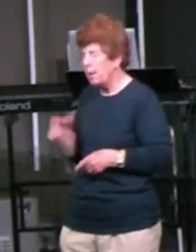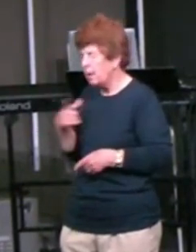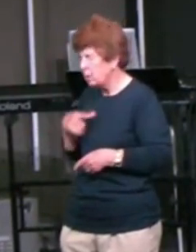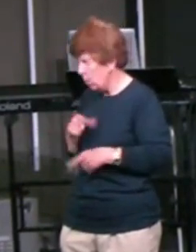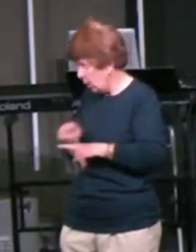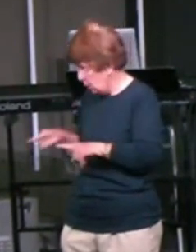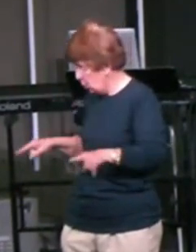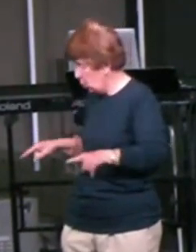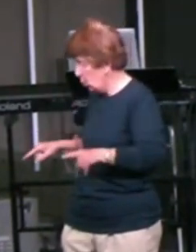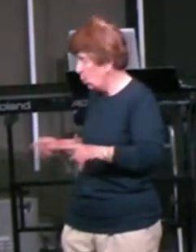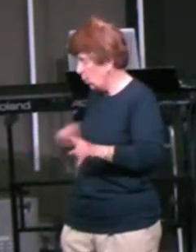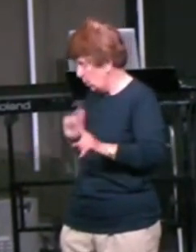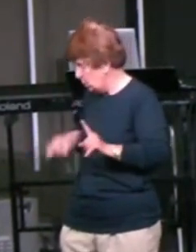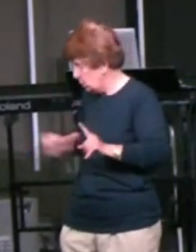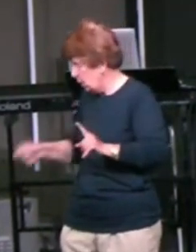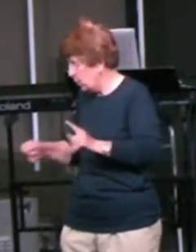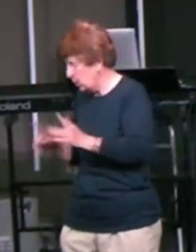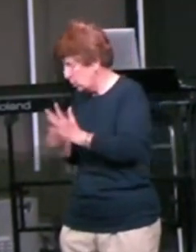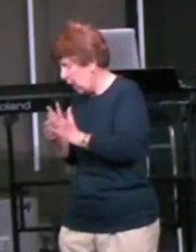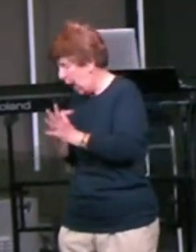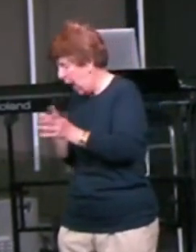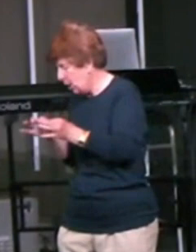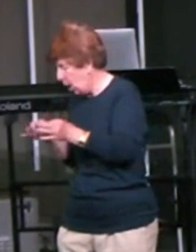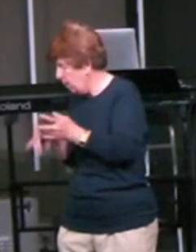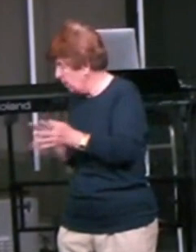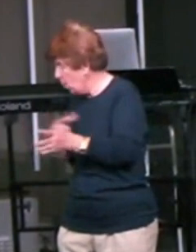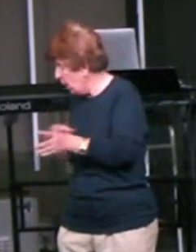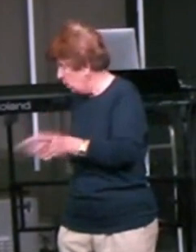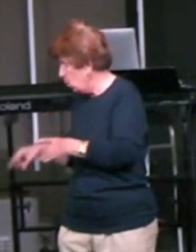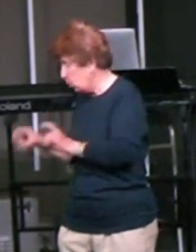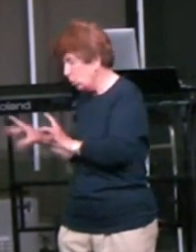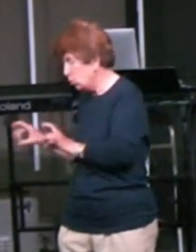why you descendants of Jacob are not already destroyed.